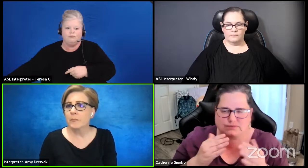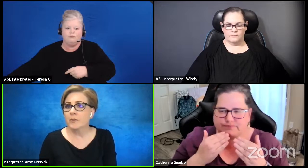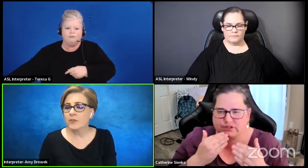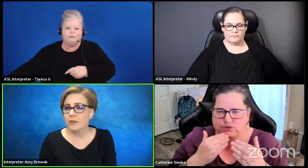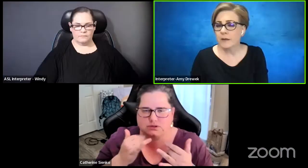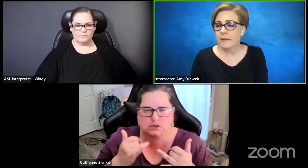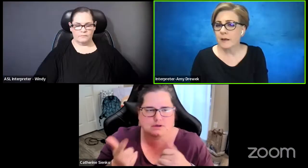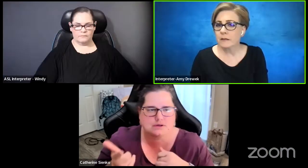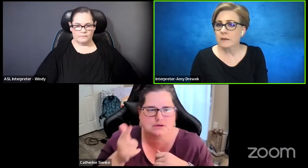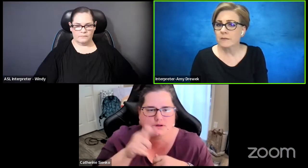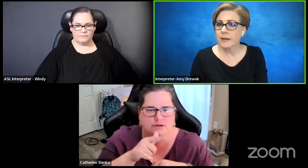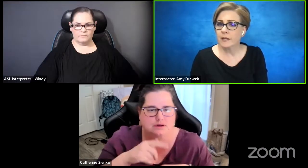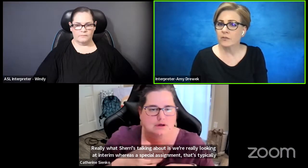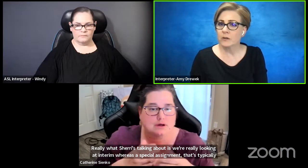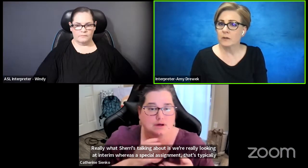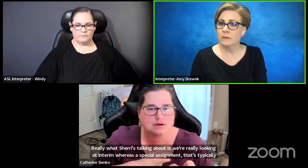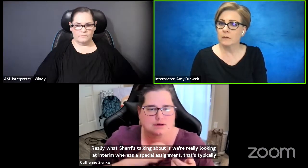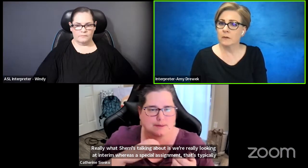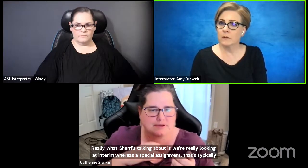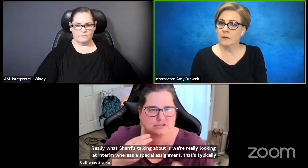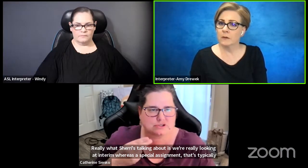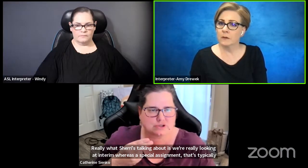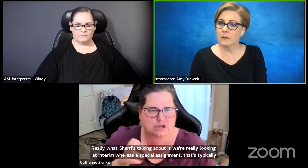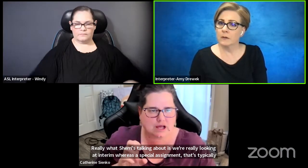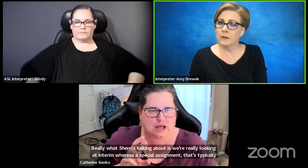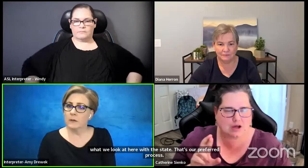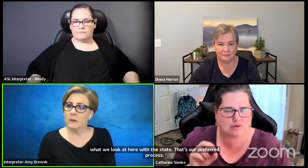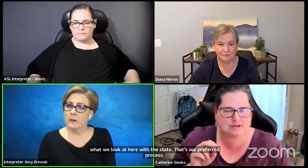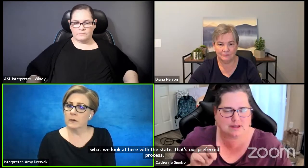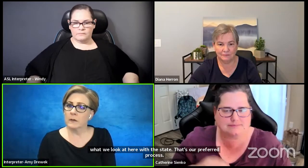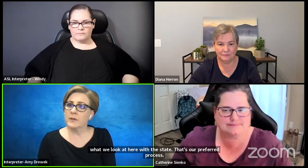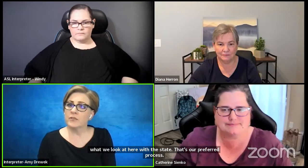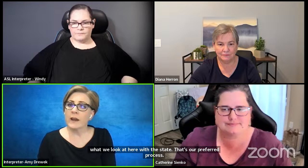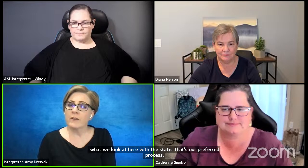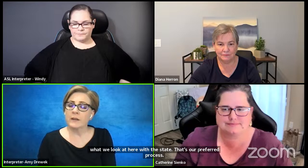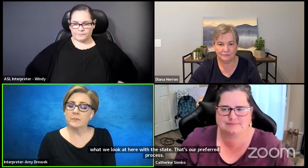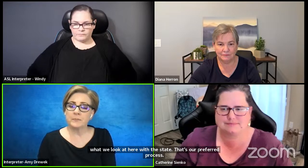Thank you, Stella. I appreciate that clarification.